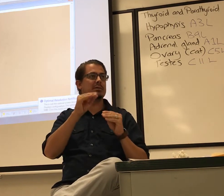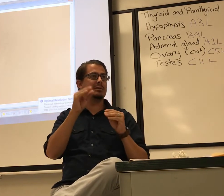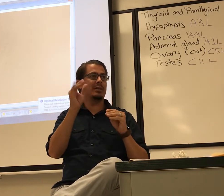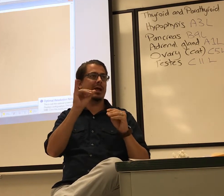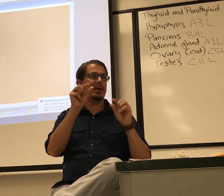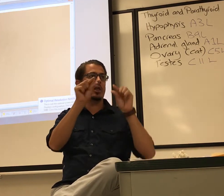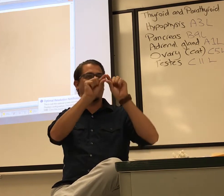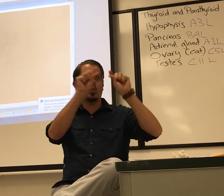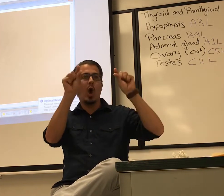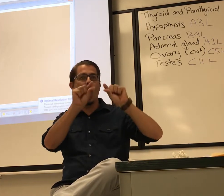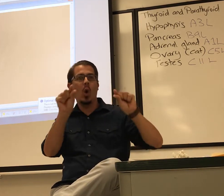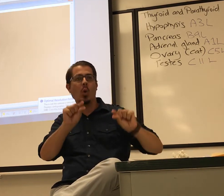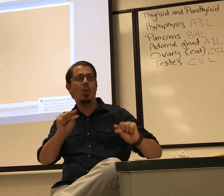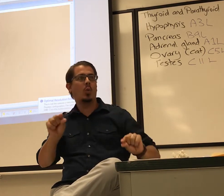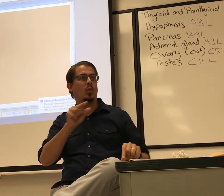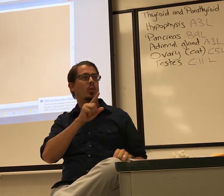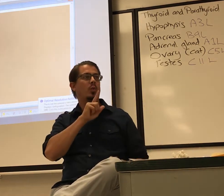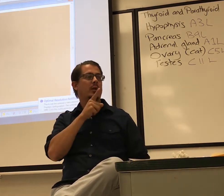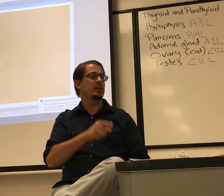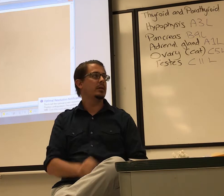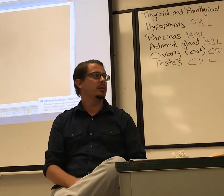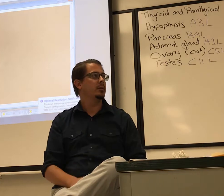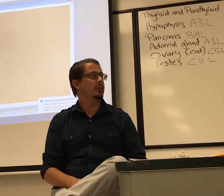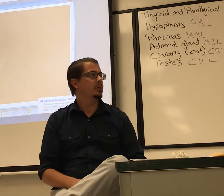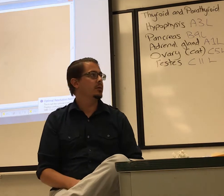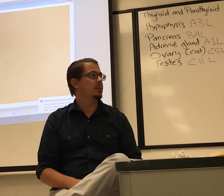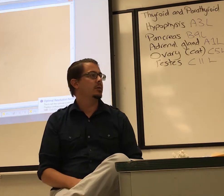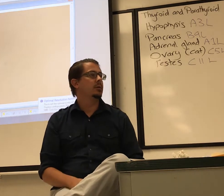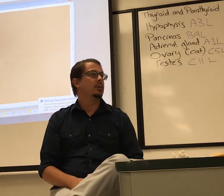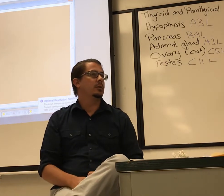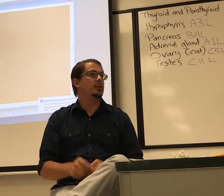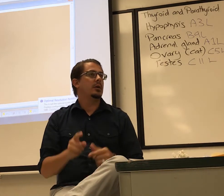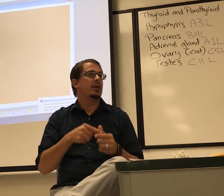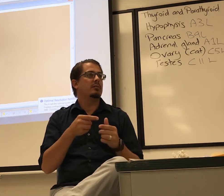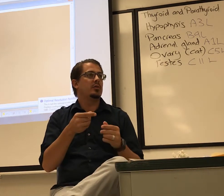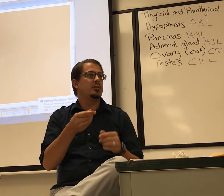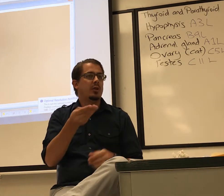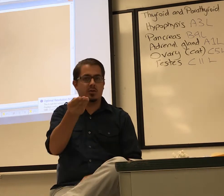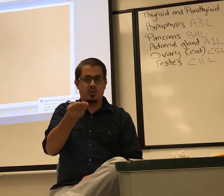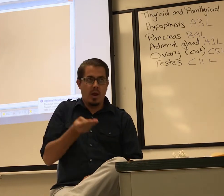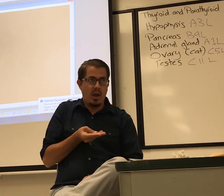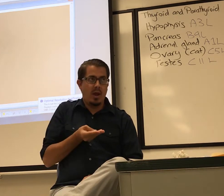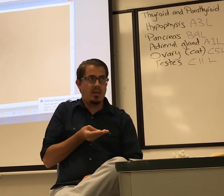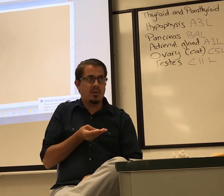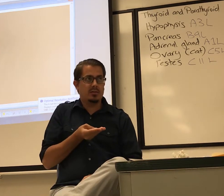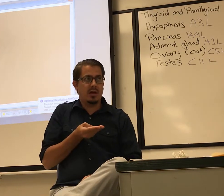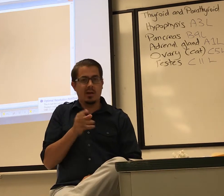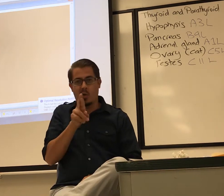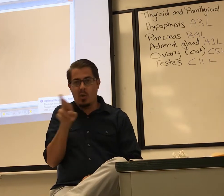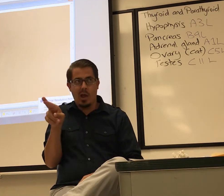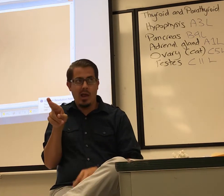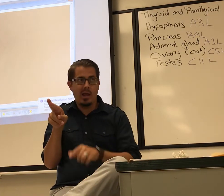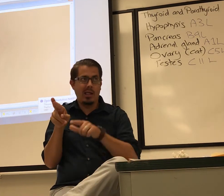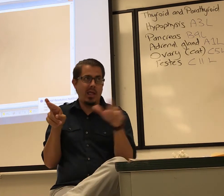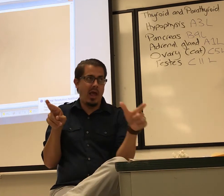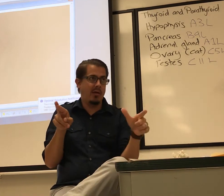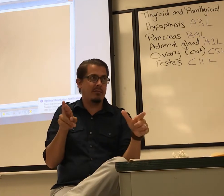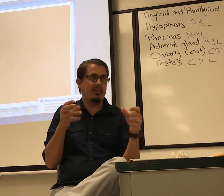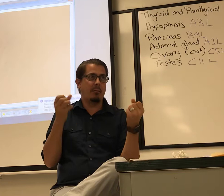tray, right? The tray number basically. And if you pull a tray out, there's like a right and a left side of all these slides on it. So R or L